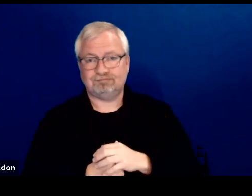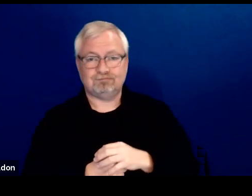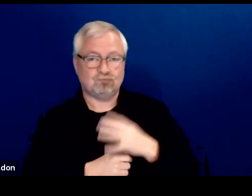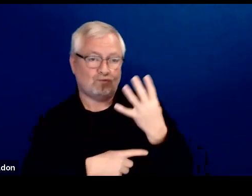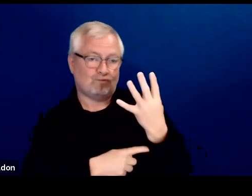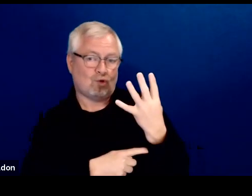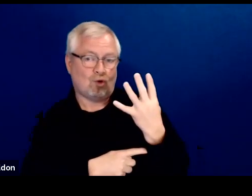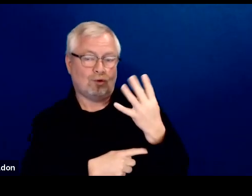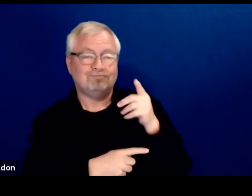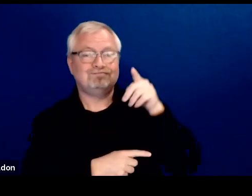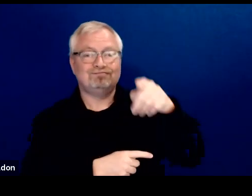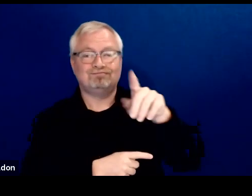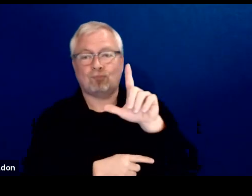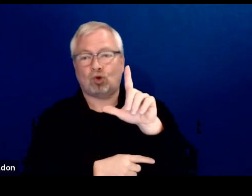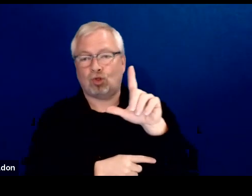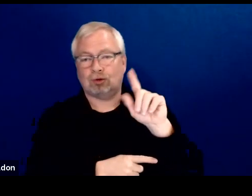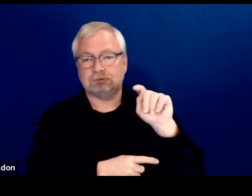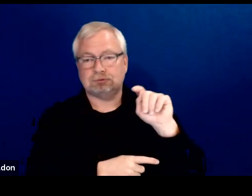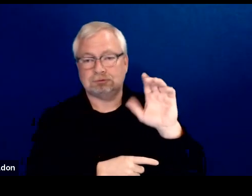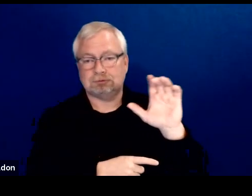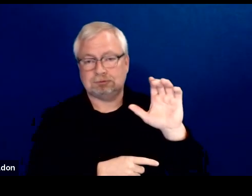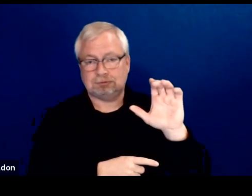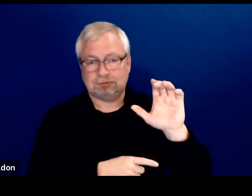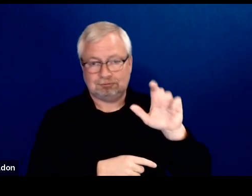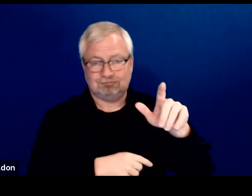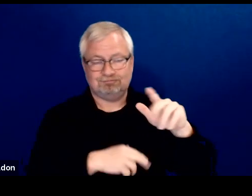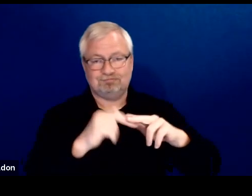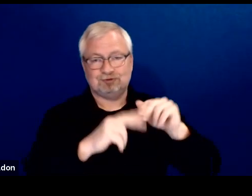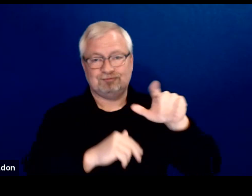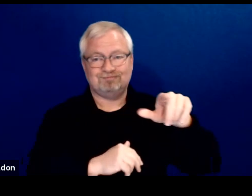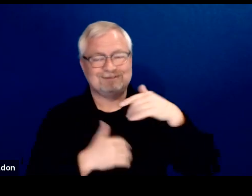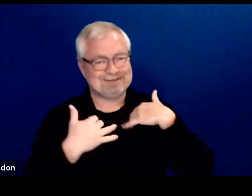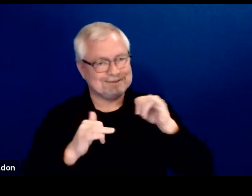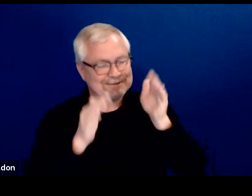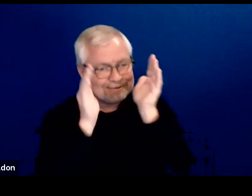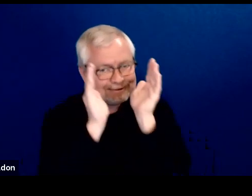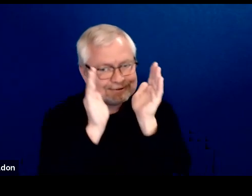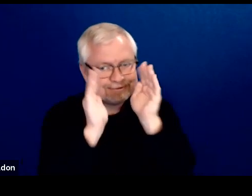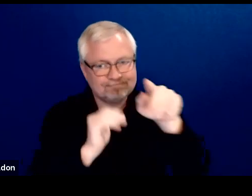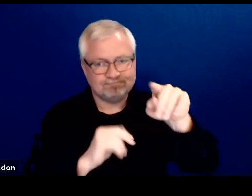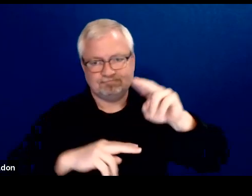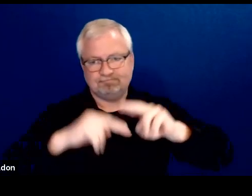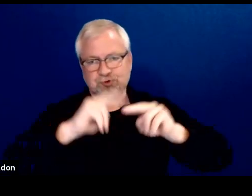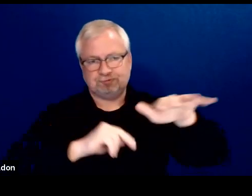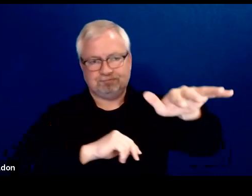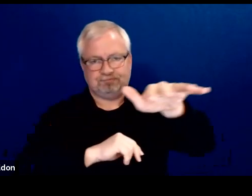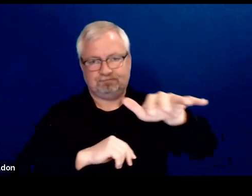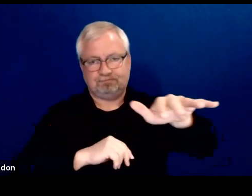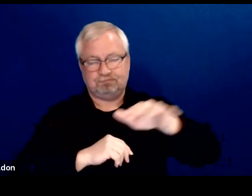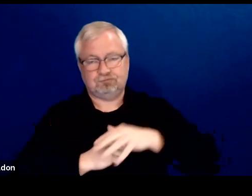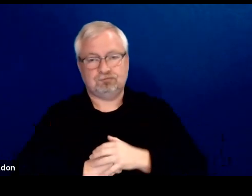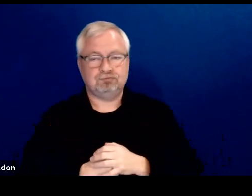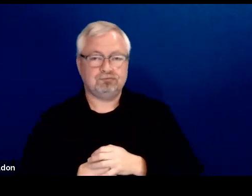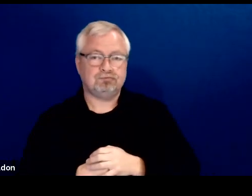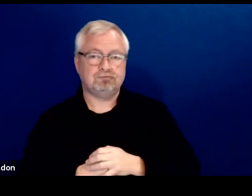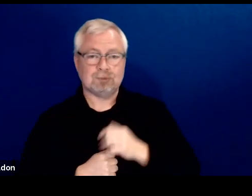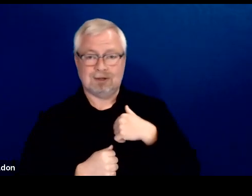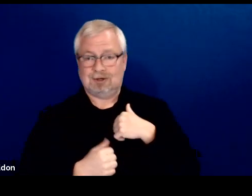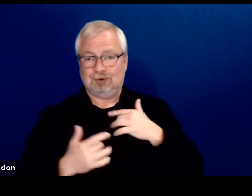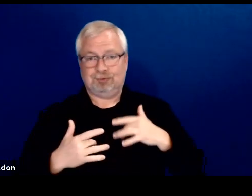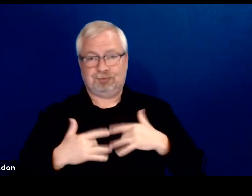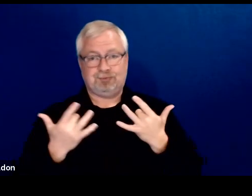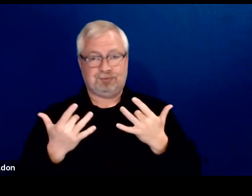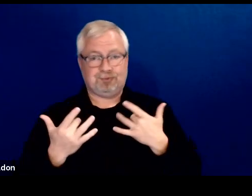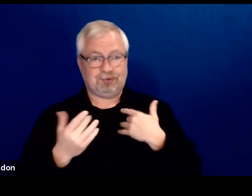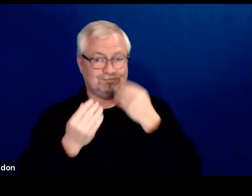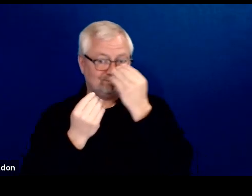course, focusing on. I am glad to announce that we were able to get our approval from the federal government for our